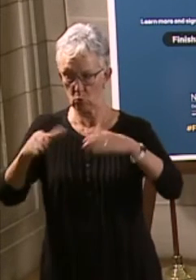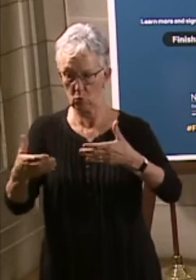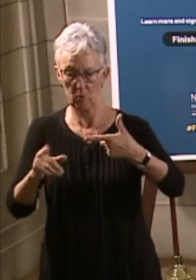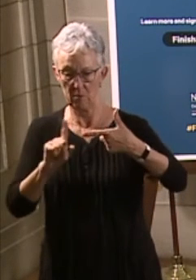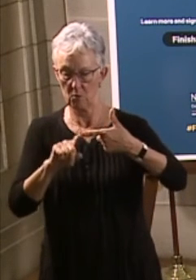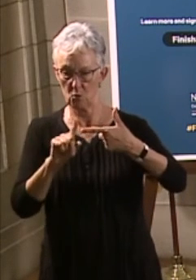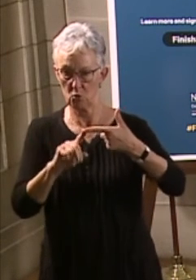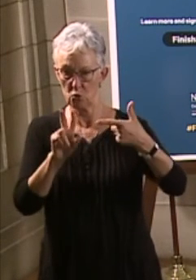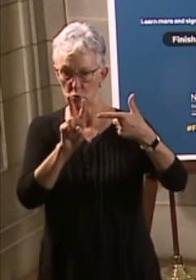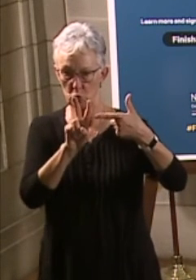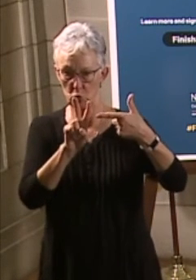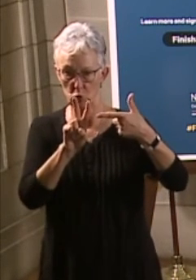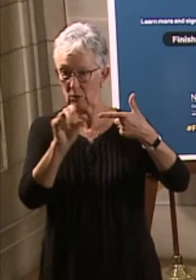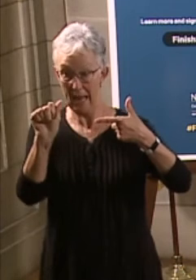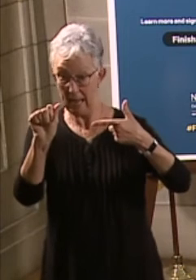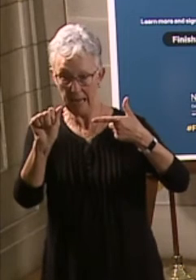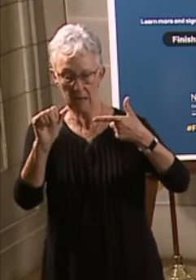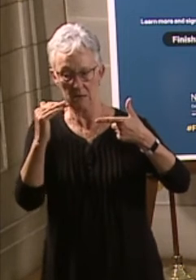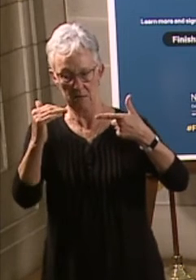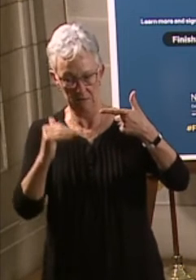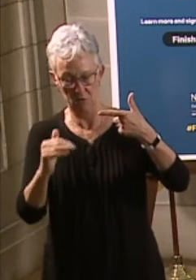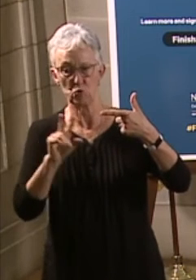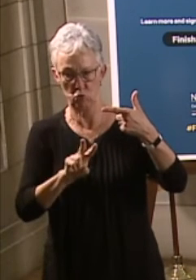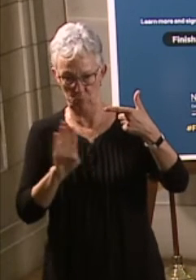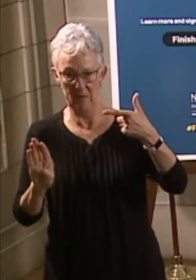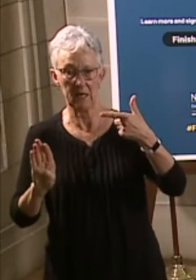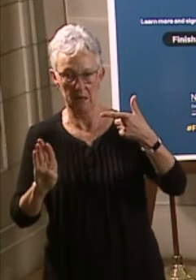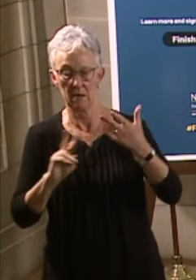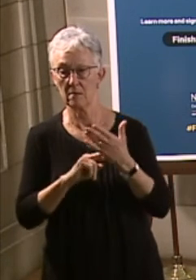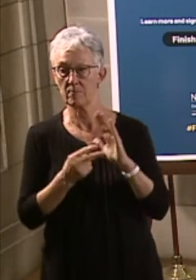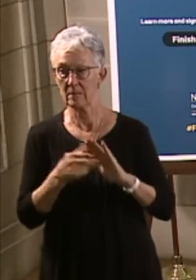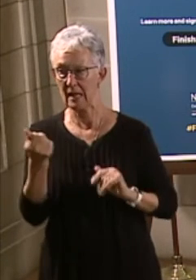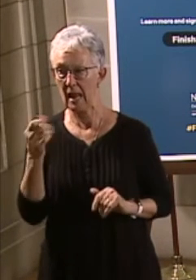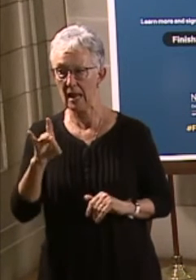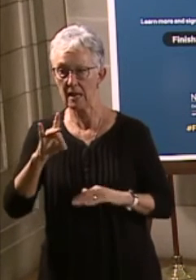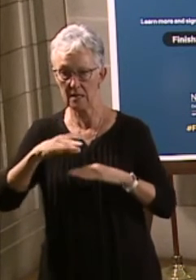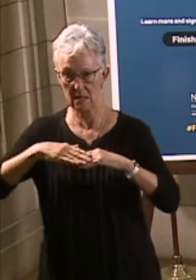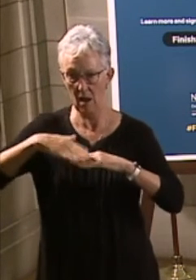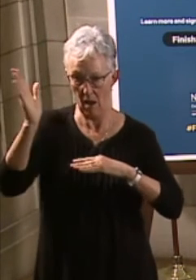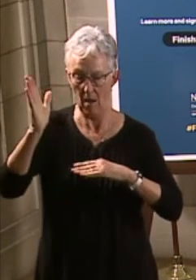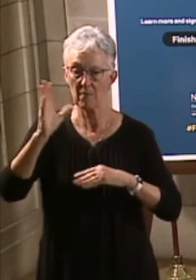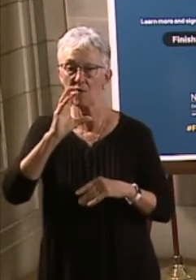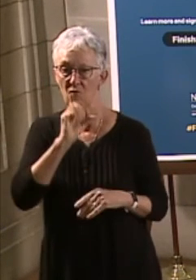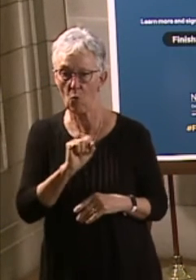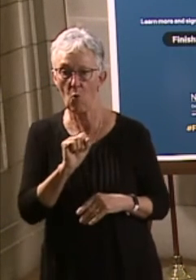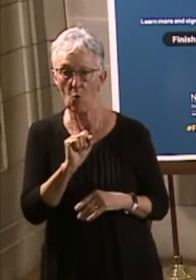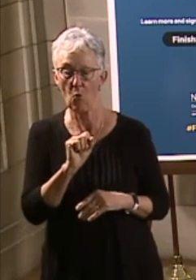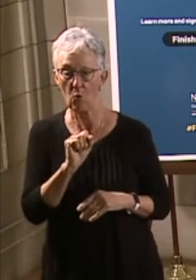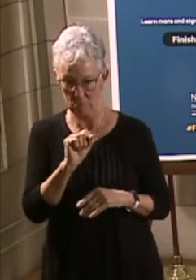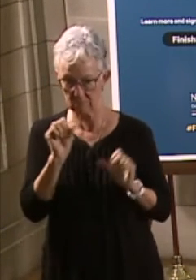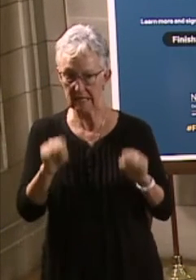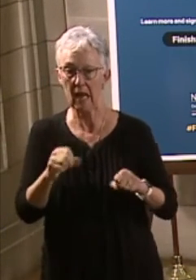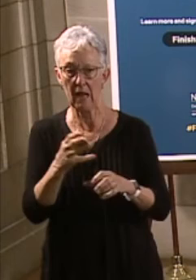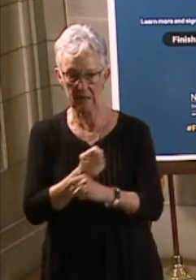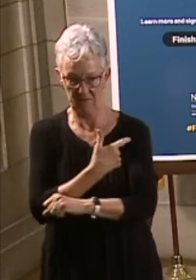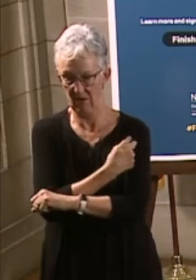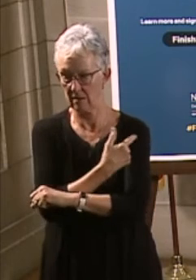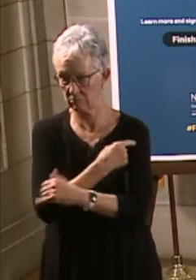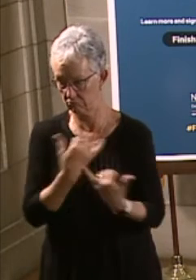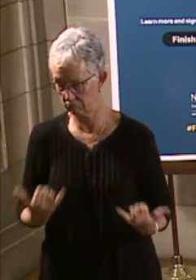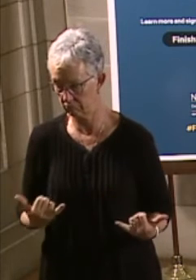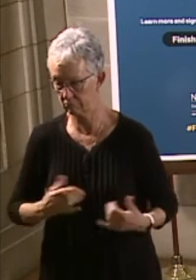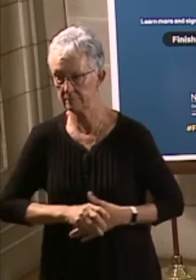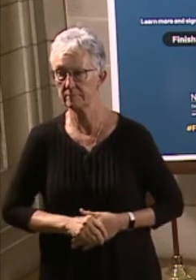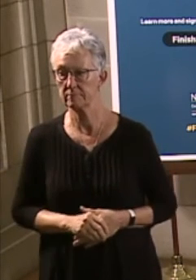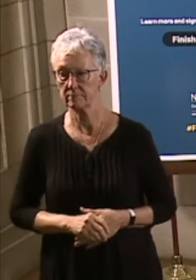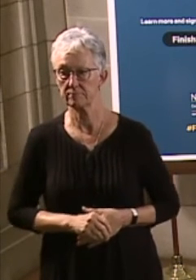means anybody who is 16 and older for Pfizer, 18 and older for Johnson & Johnson, Moderna, can get that vaccine. Now, that doesn't mean your